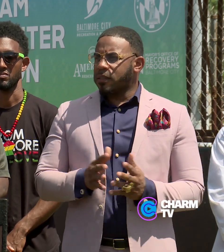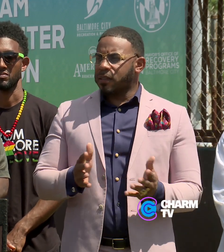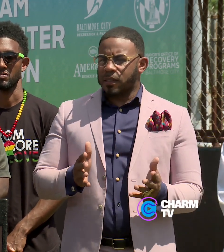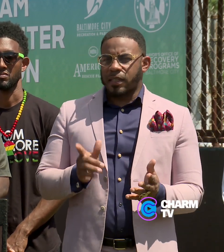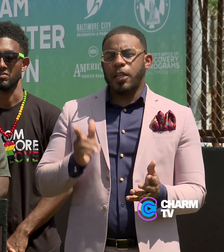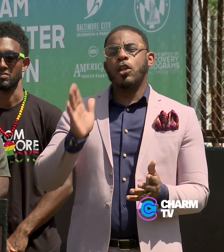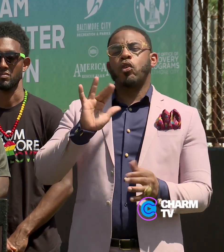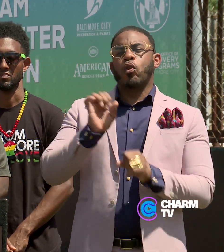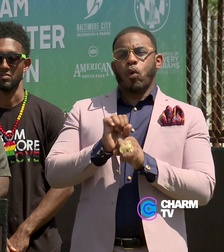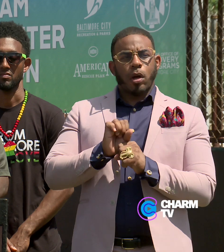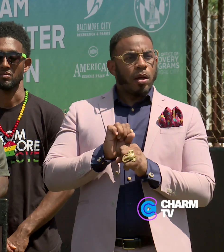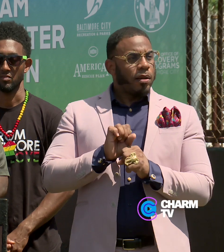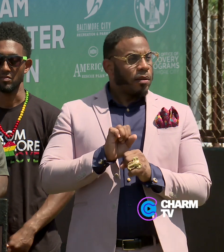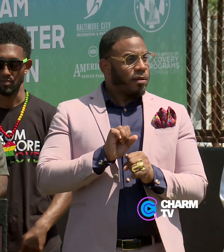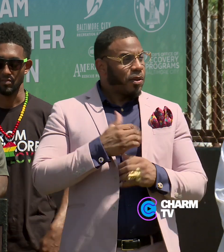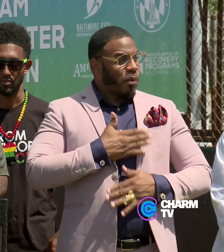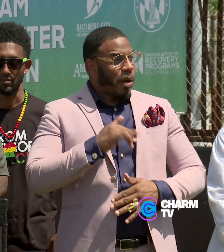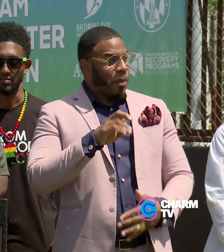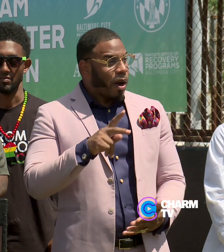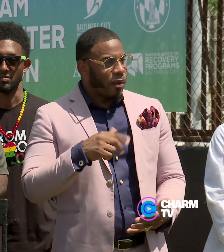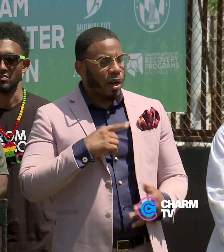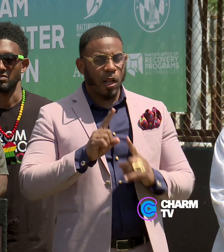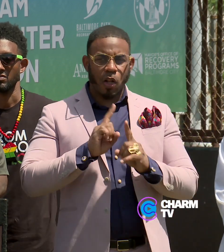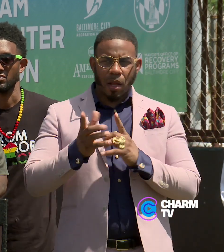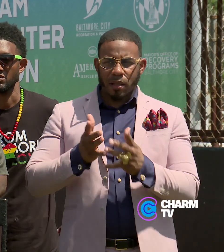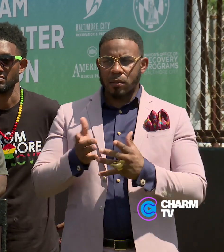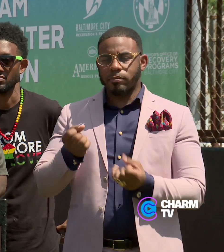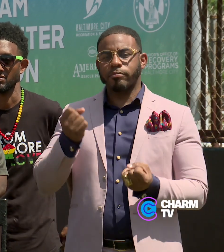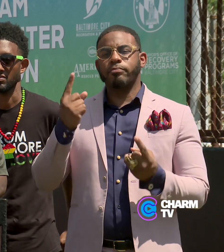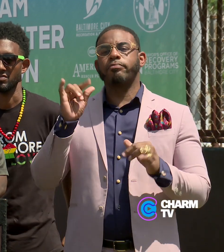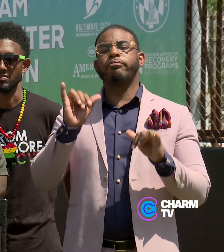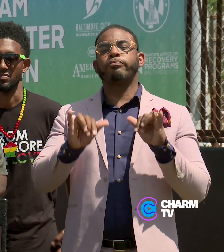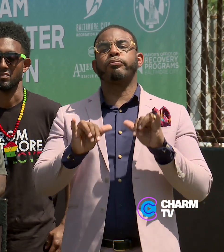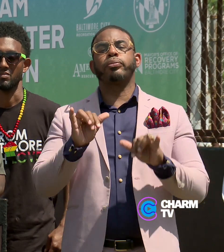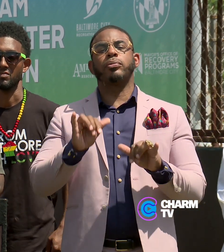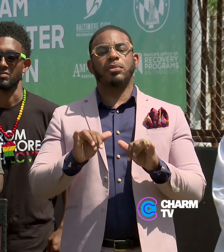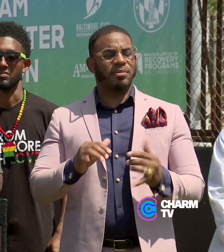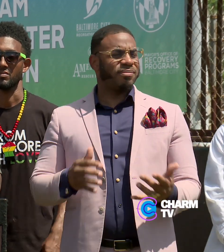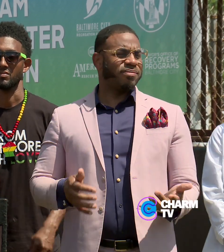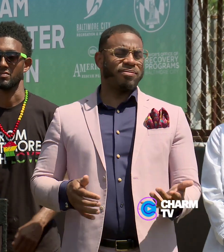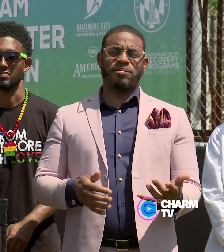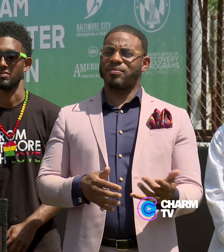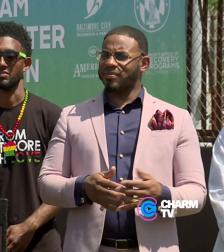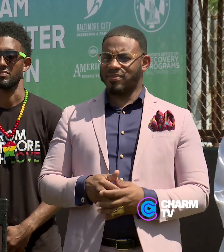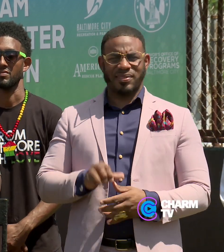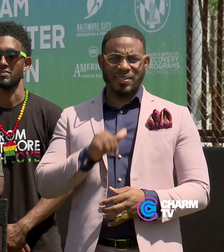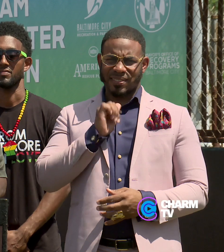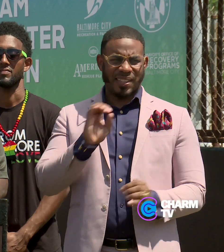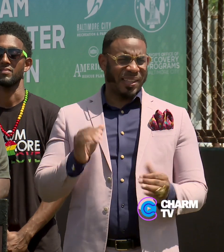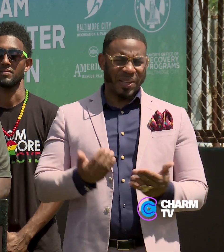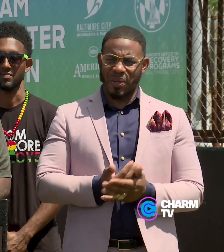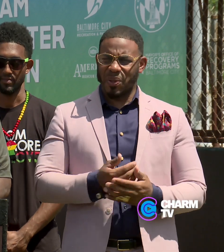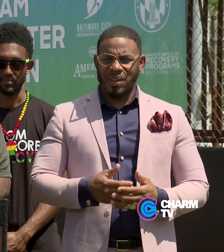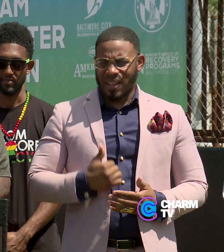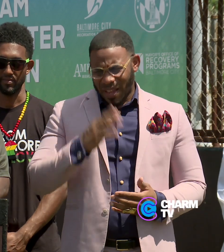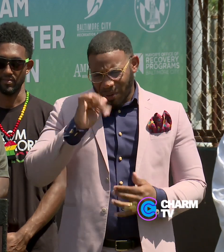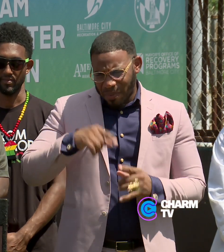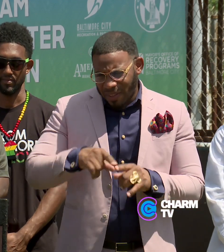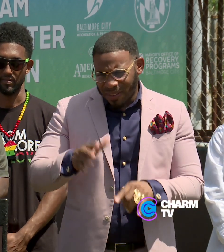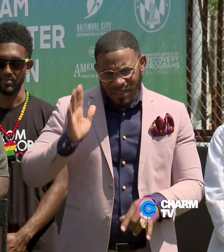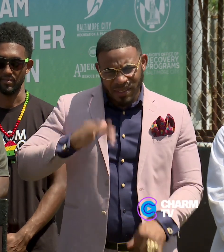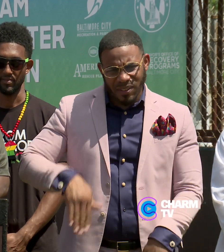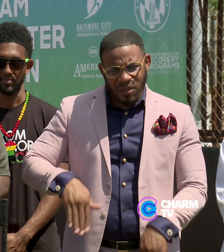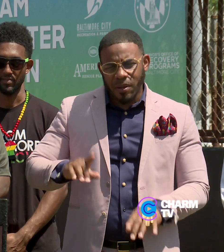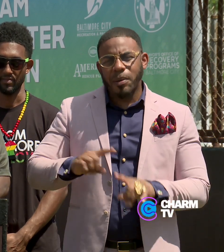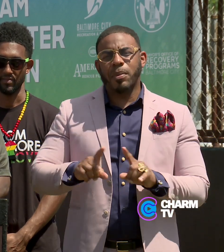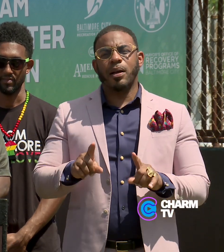he used to work in Rec and Park. So when I started talking to him about the issues in Rec and Park, he was like, oh, that's nothing new. I knew about those things.